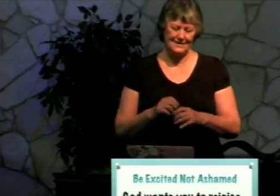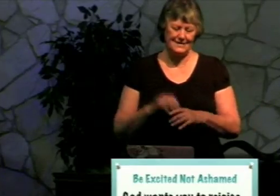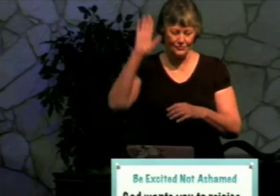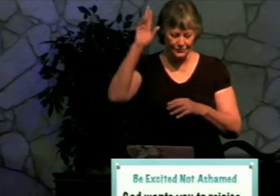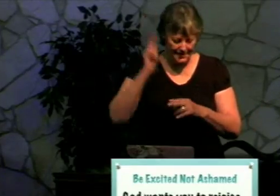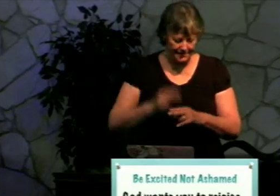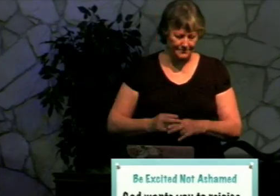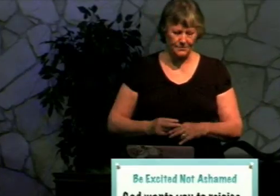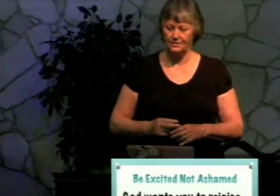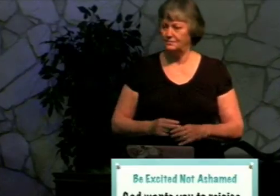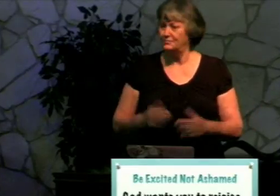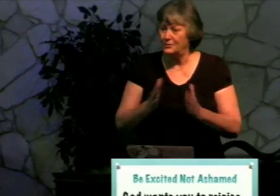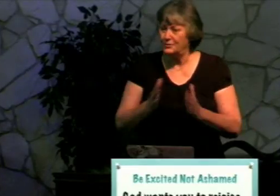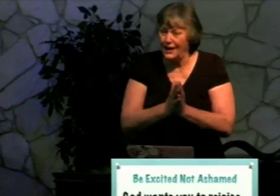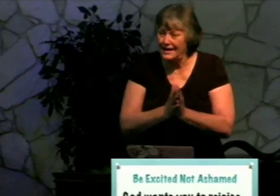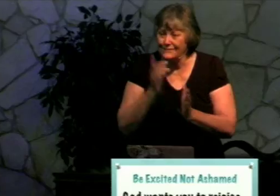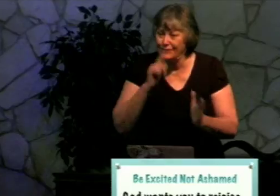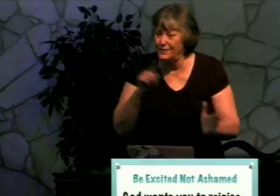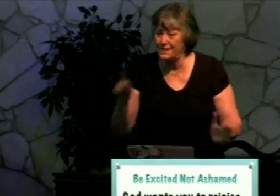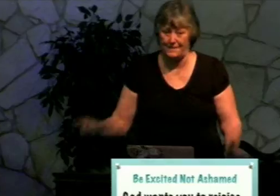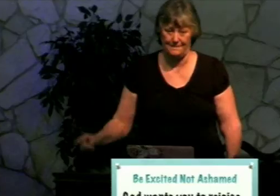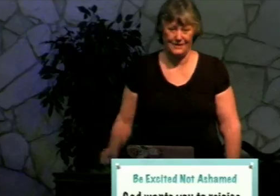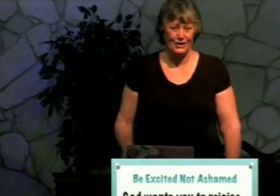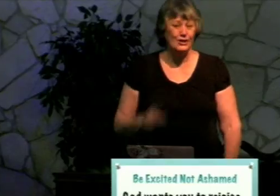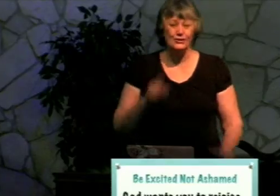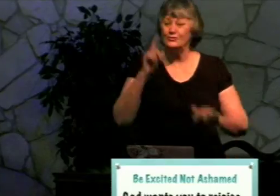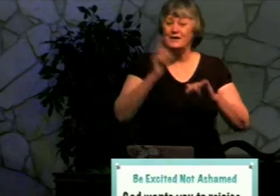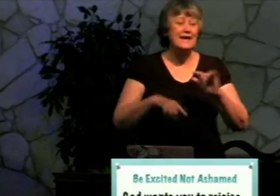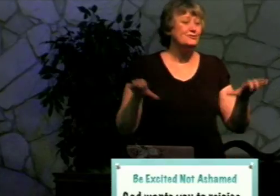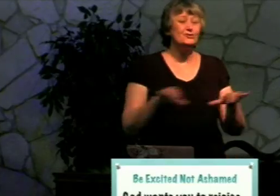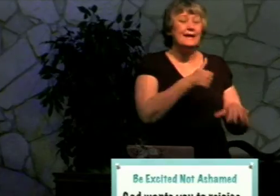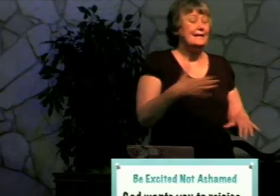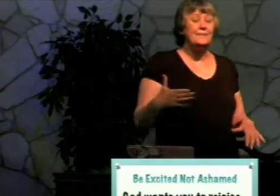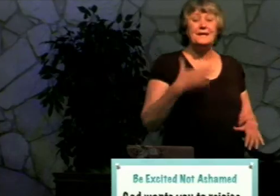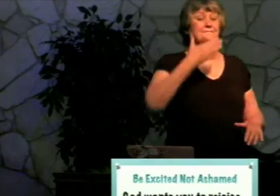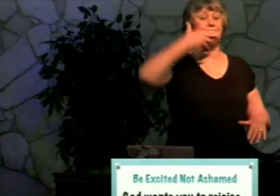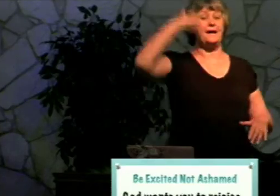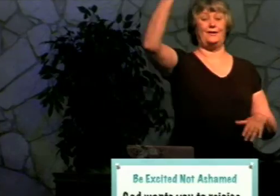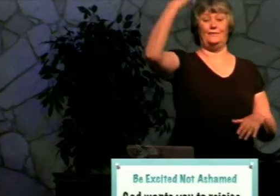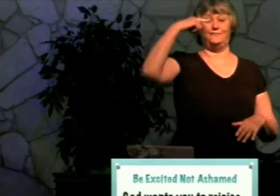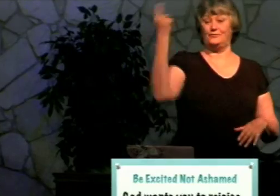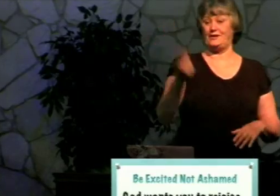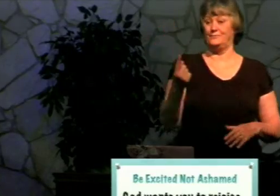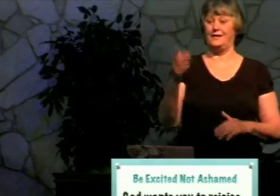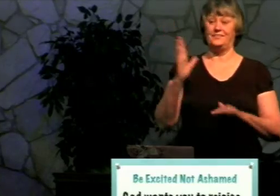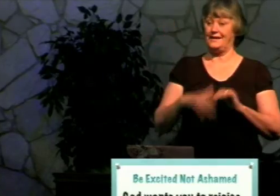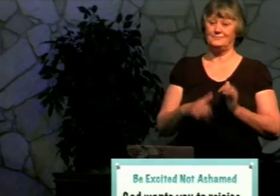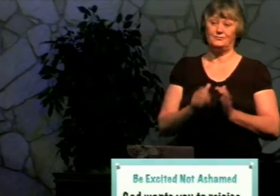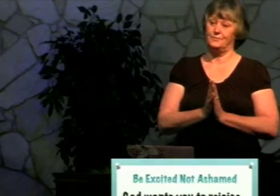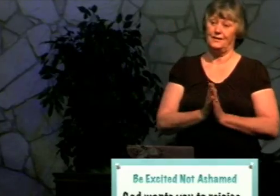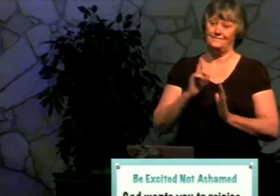in your name. Pray for them. You can't do anything better for someone than to pray for